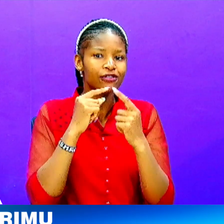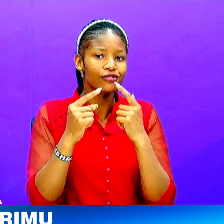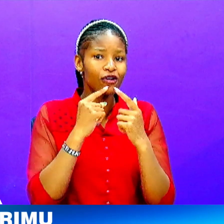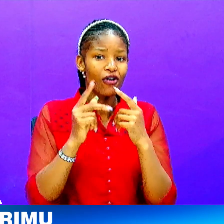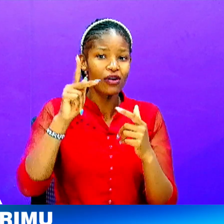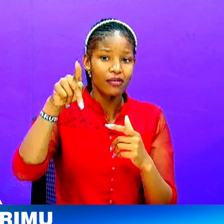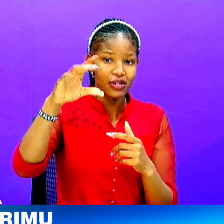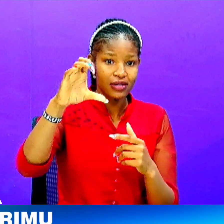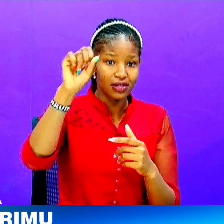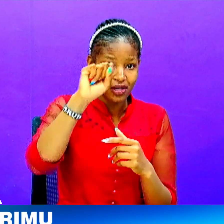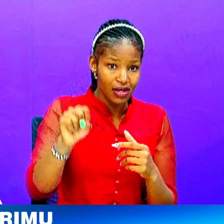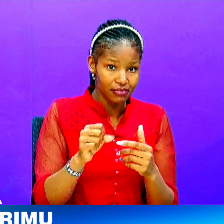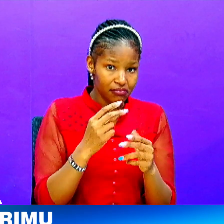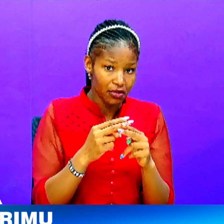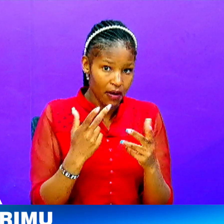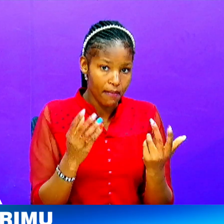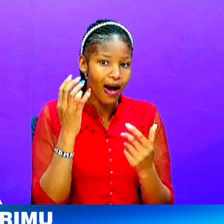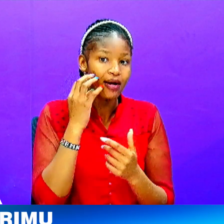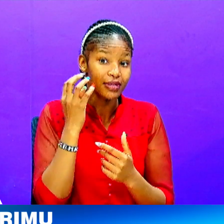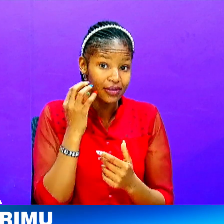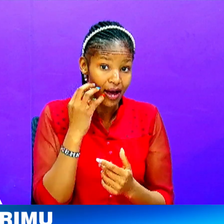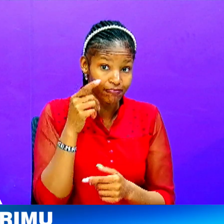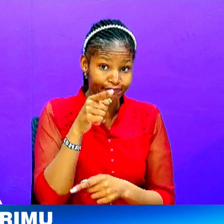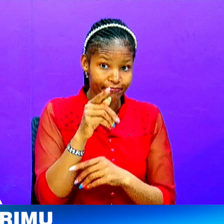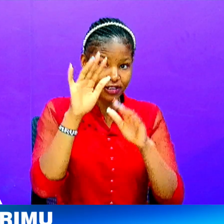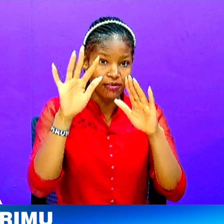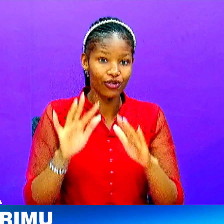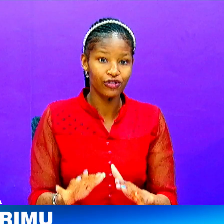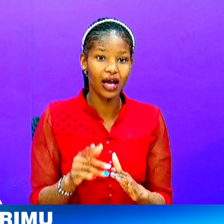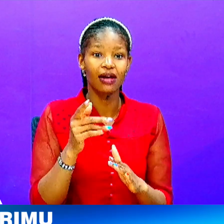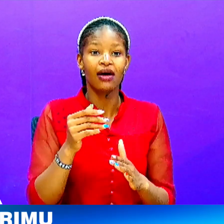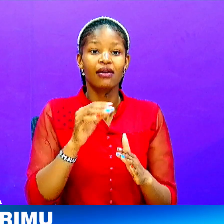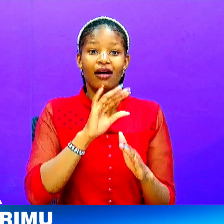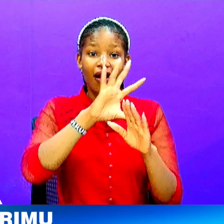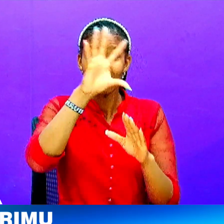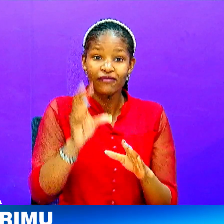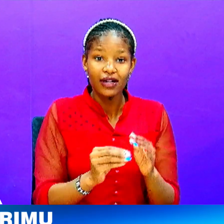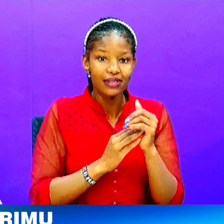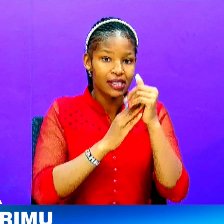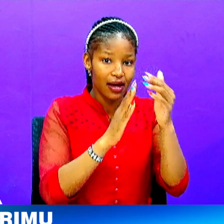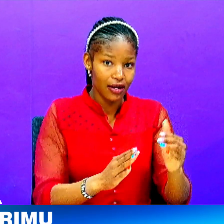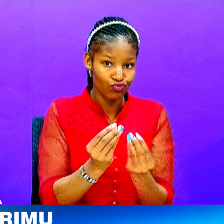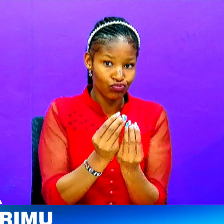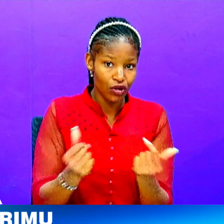Speaking during the reception, Prime C.S. Mudavadi emphasized the importance of